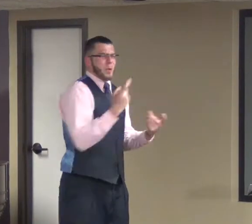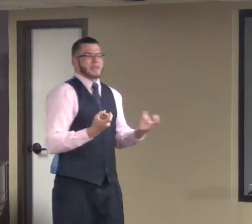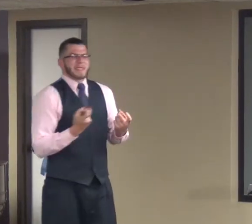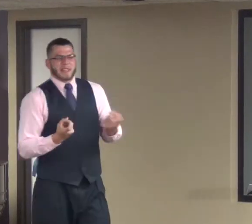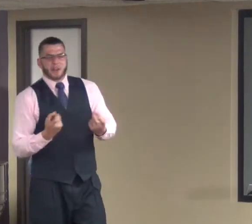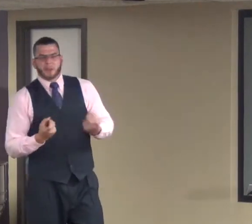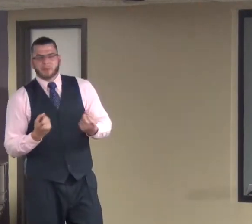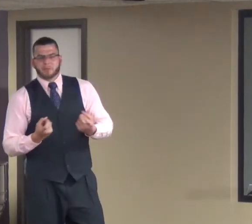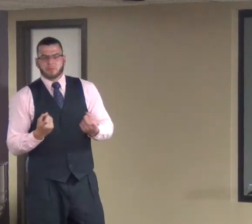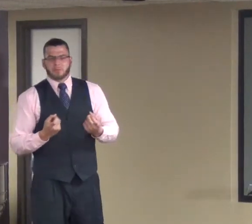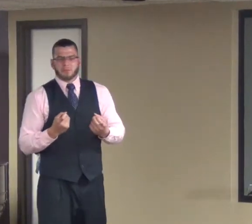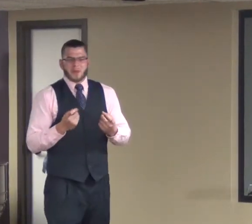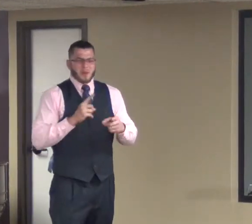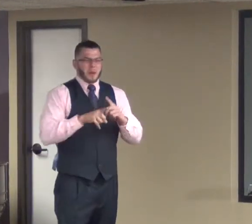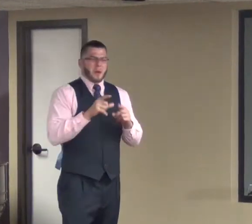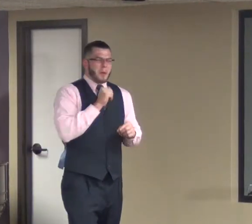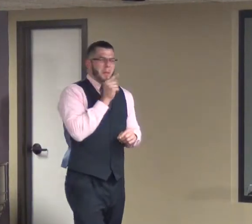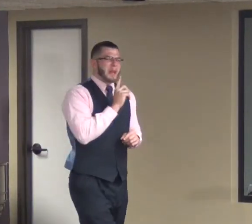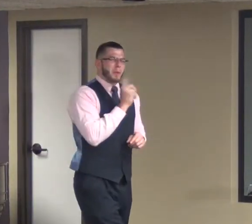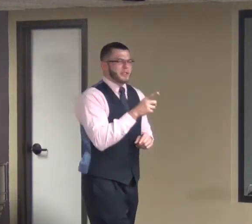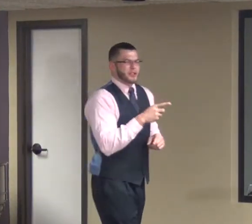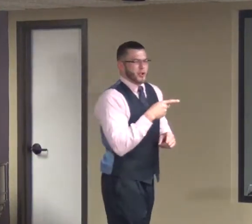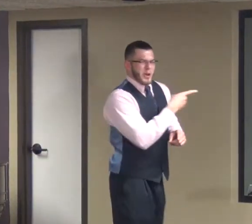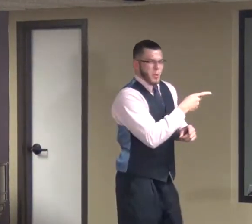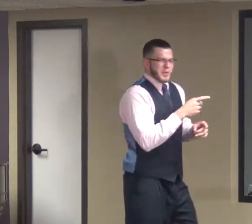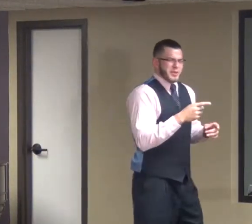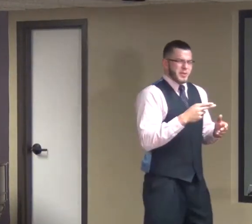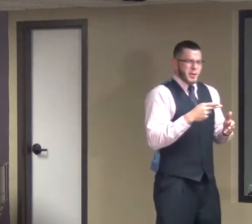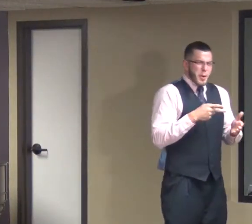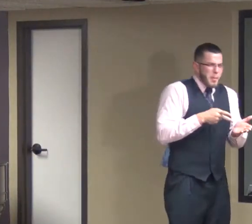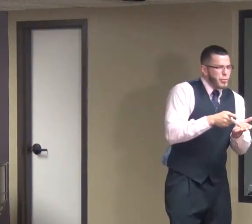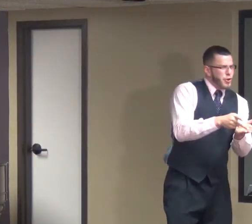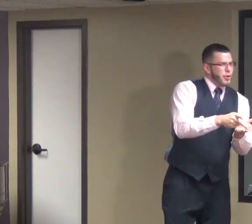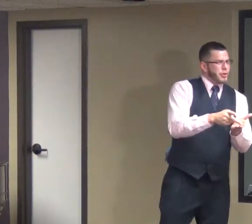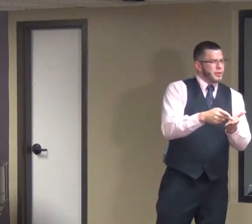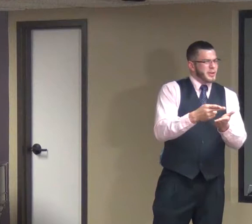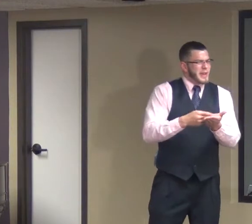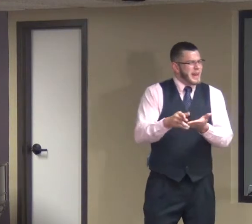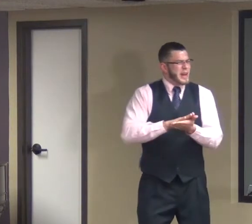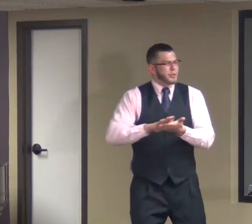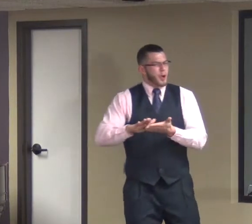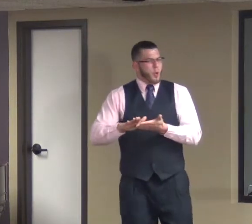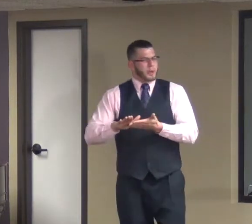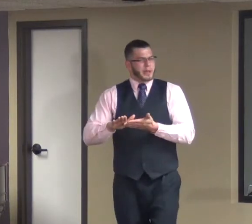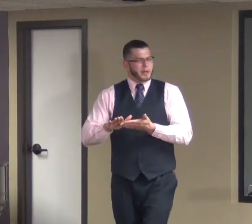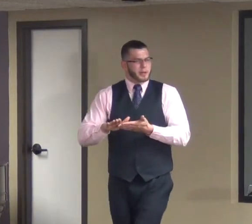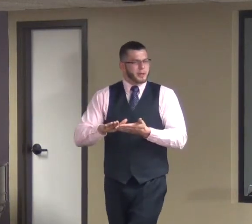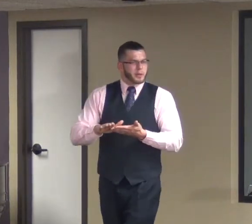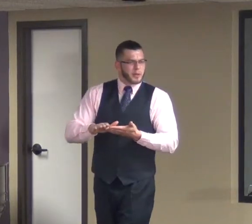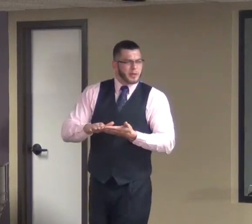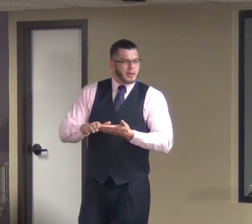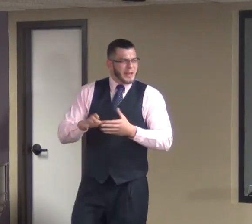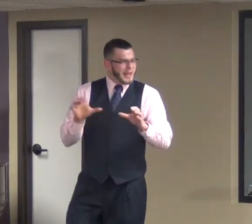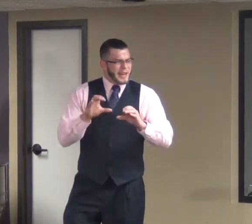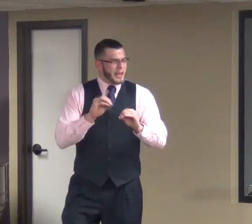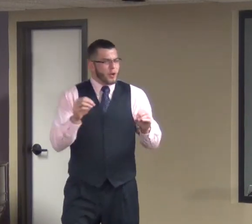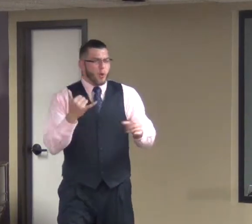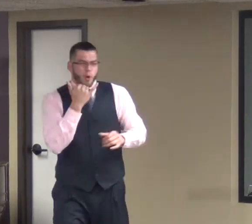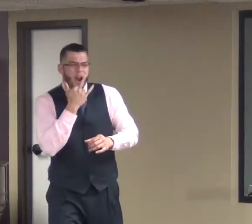was a sinner. But that wasn't true. He was pure. He was holy. He did no wrongs.